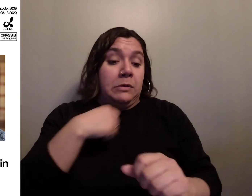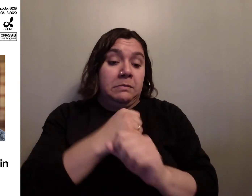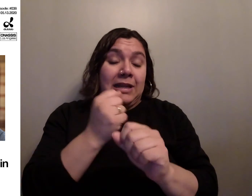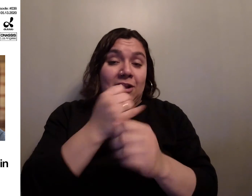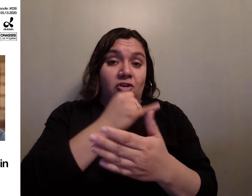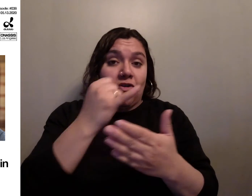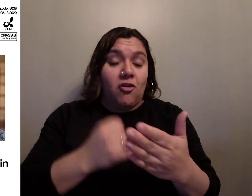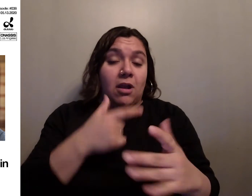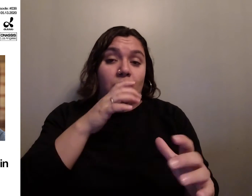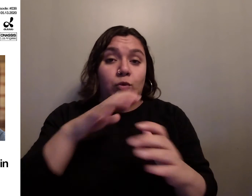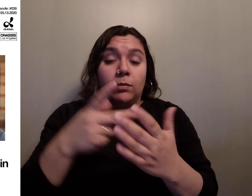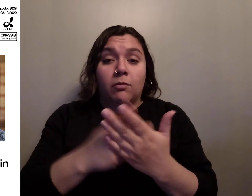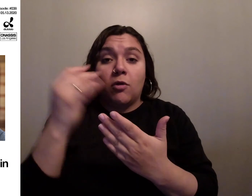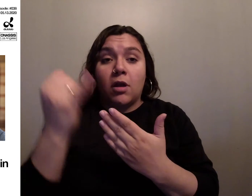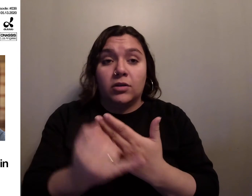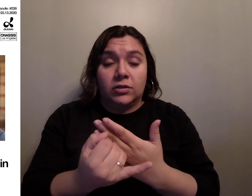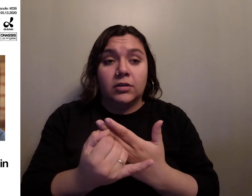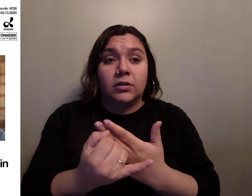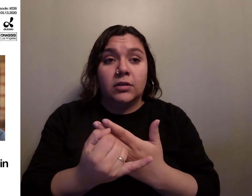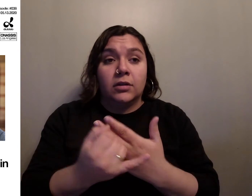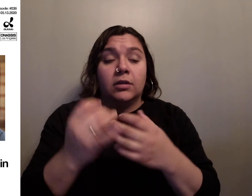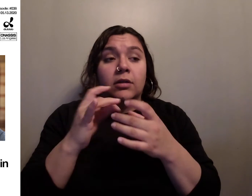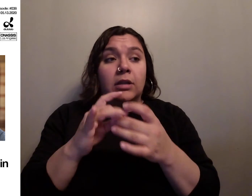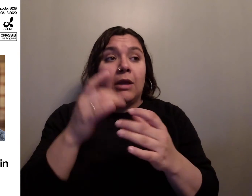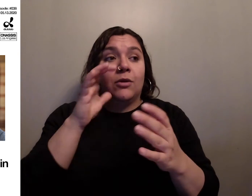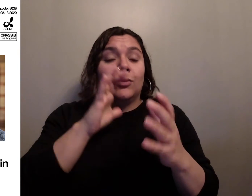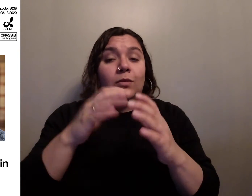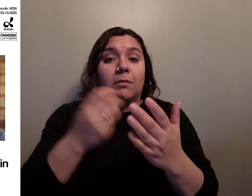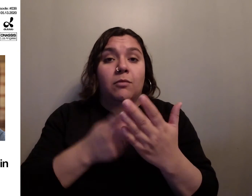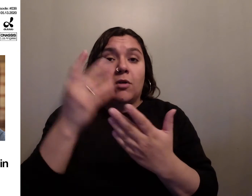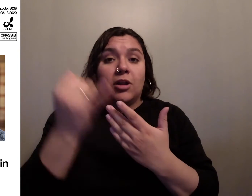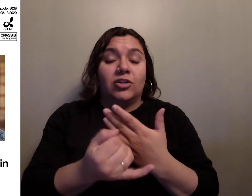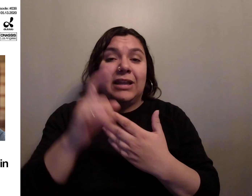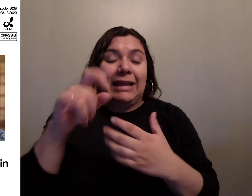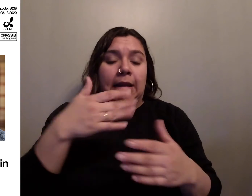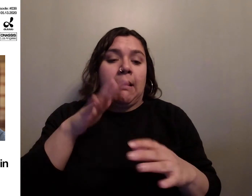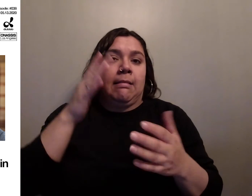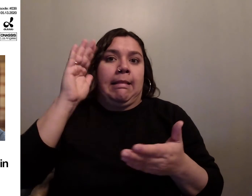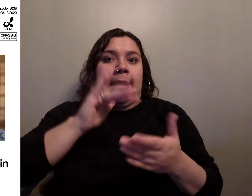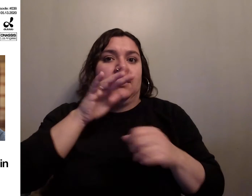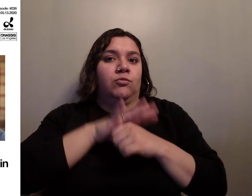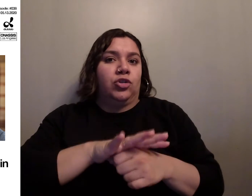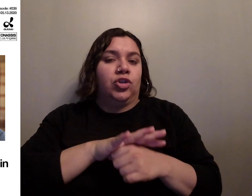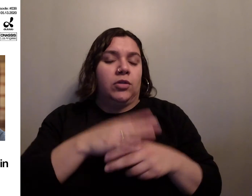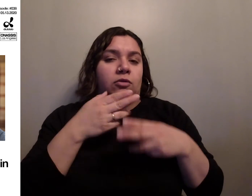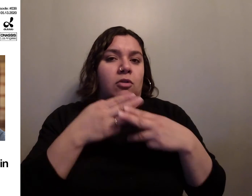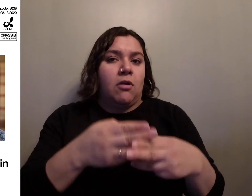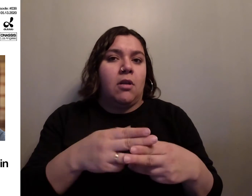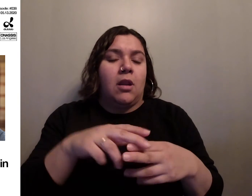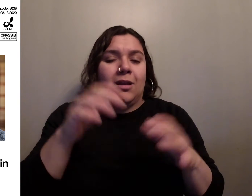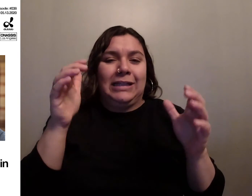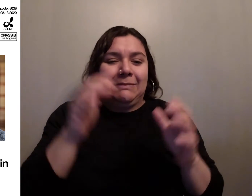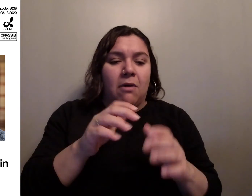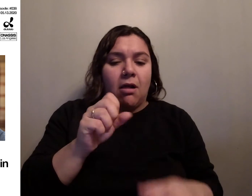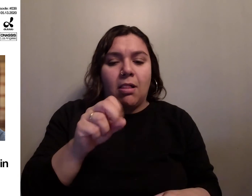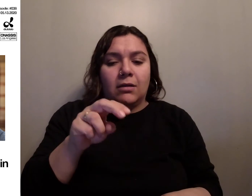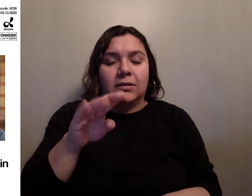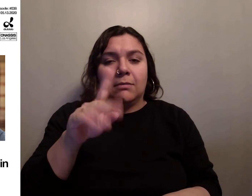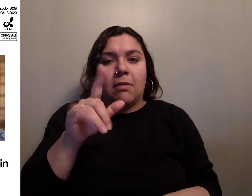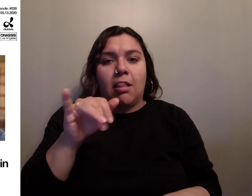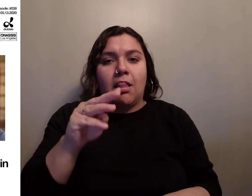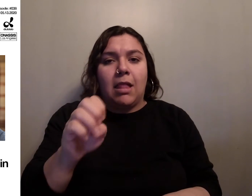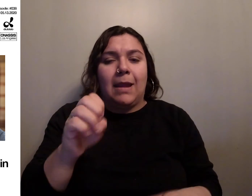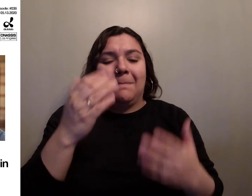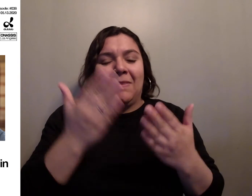even myself as an artist, back when I was making art, I would do a project when I needed less pressure. It